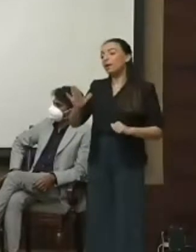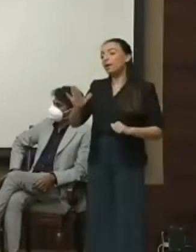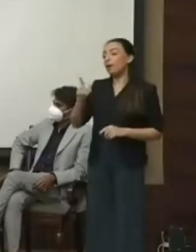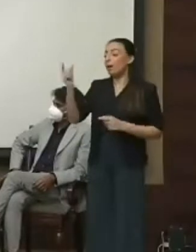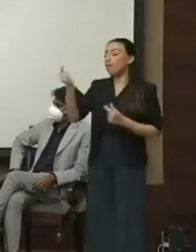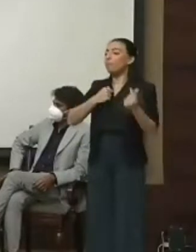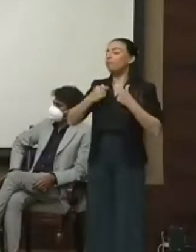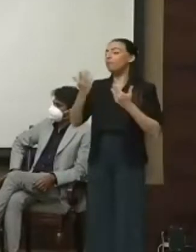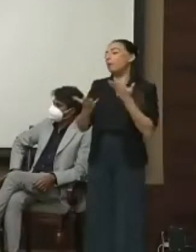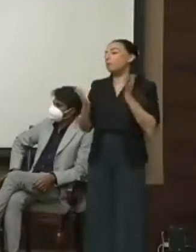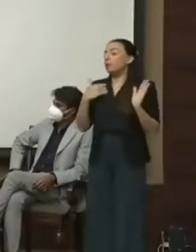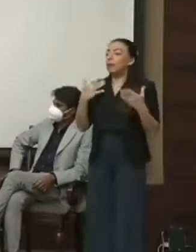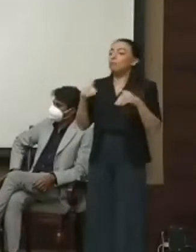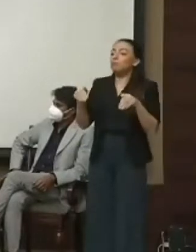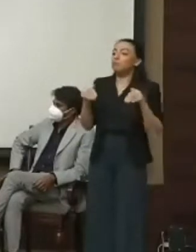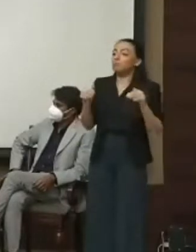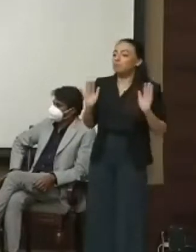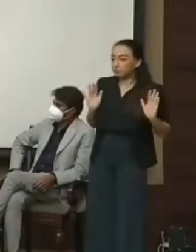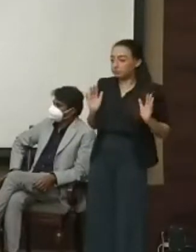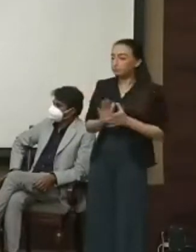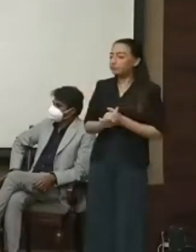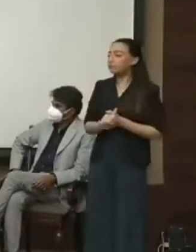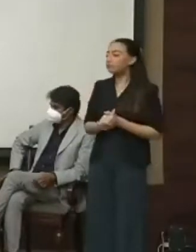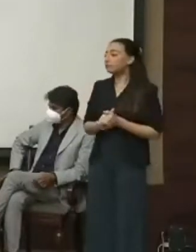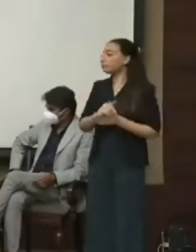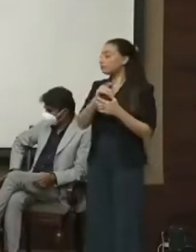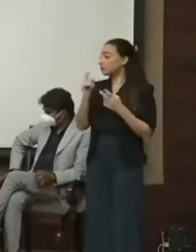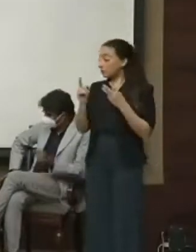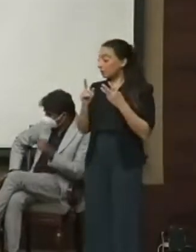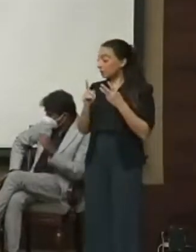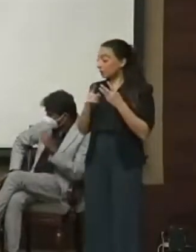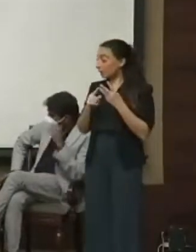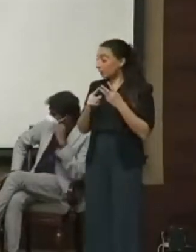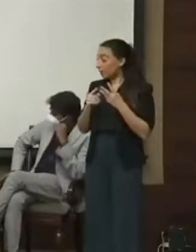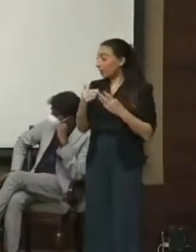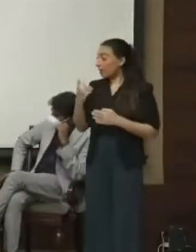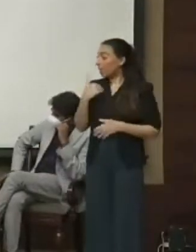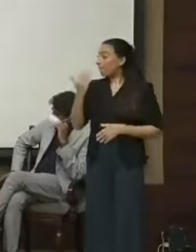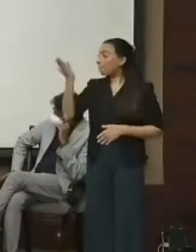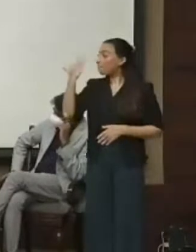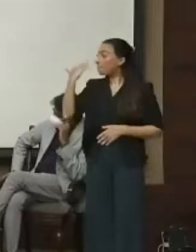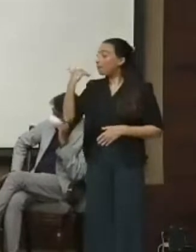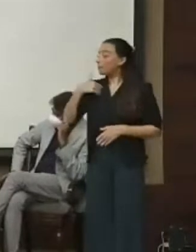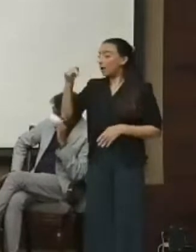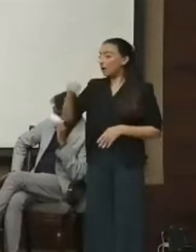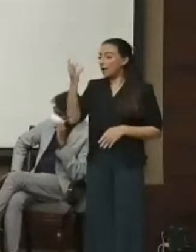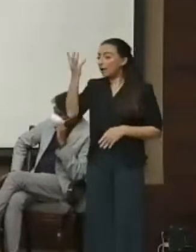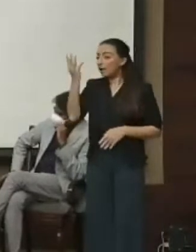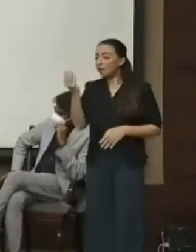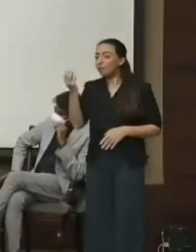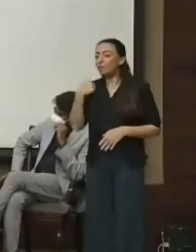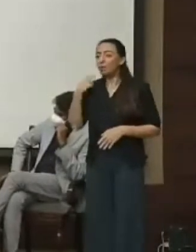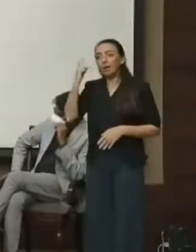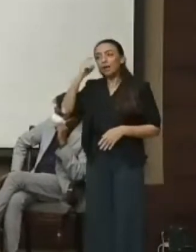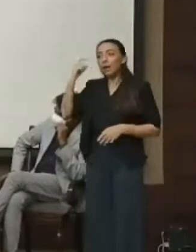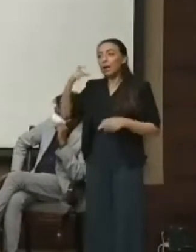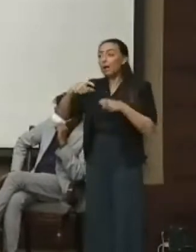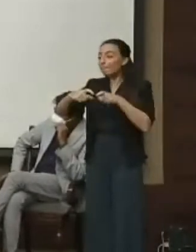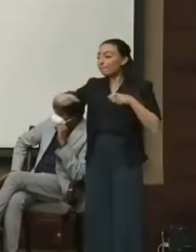the second thing I wanted to say. And I had actually conceived this evening